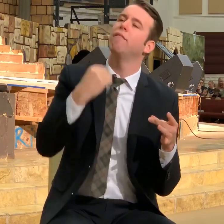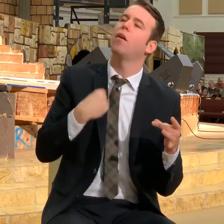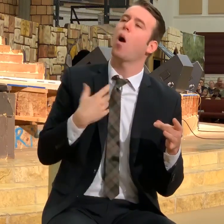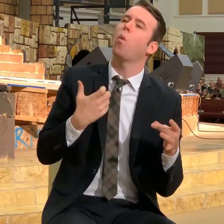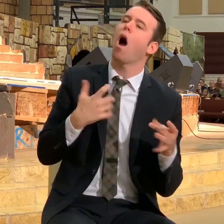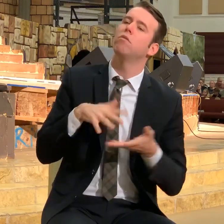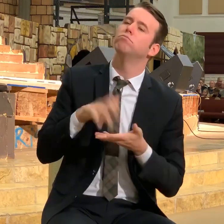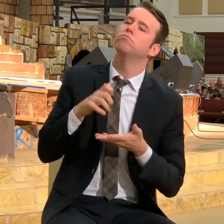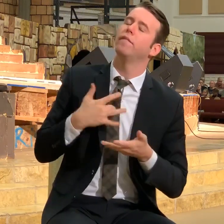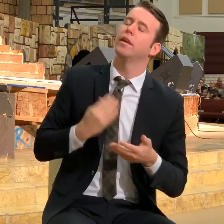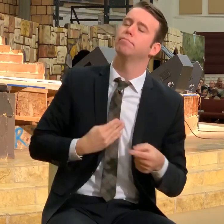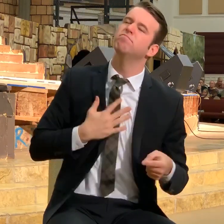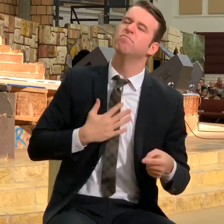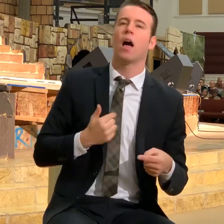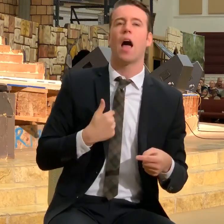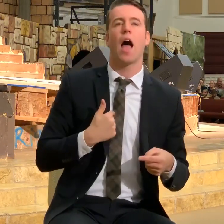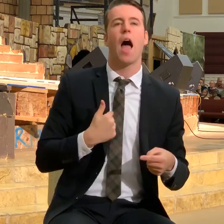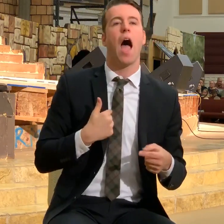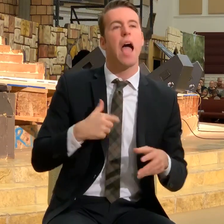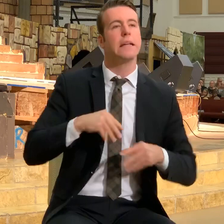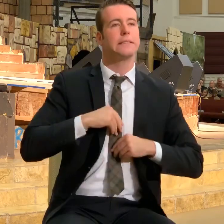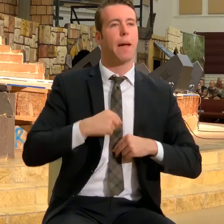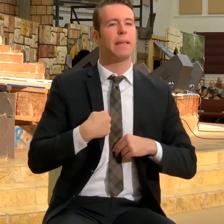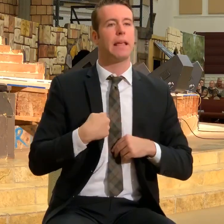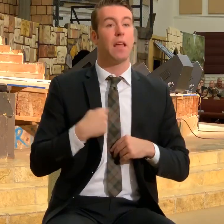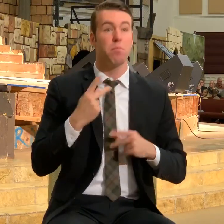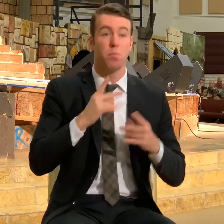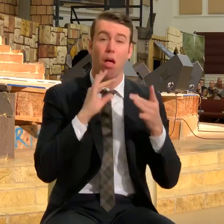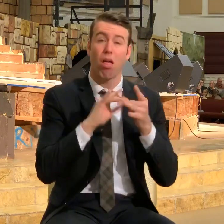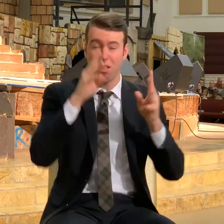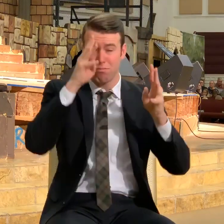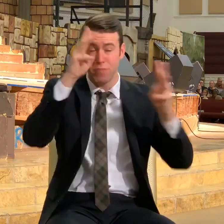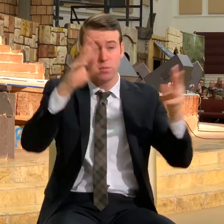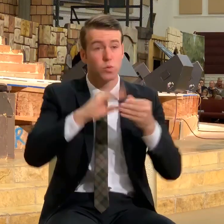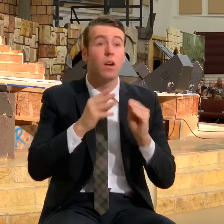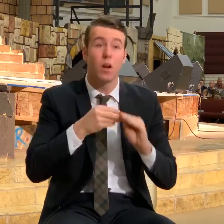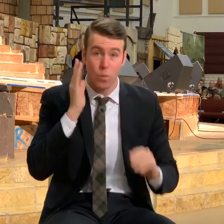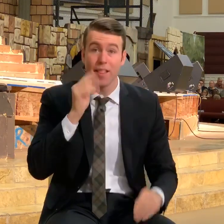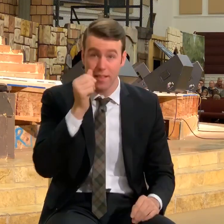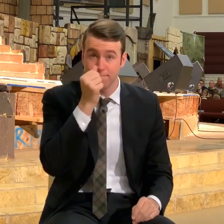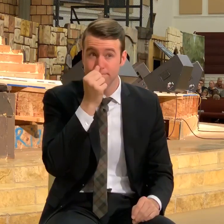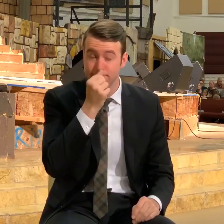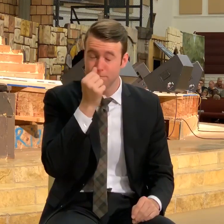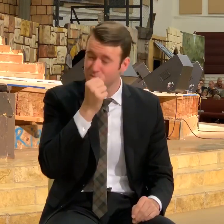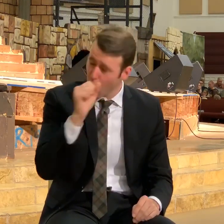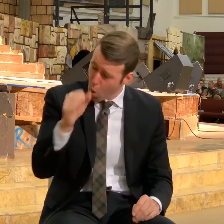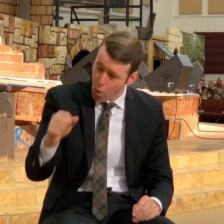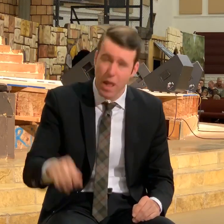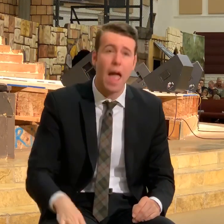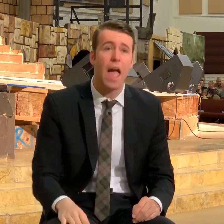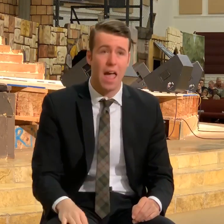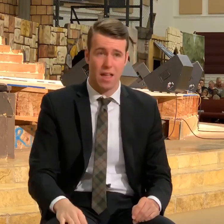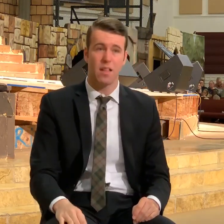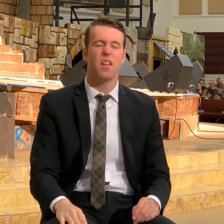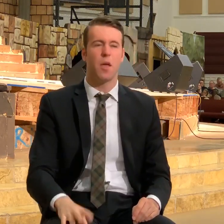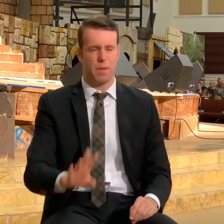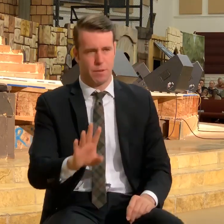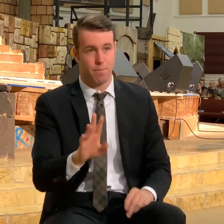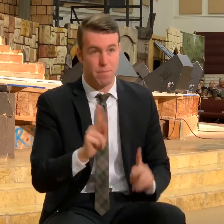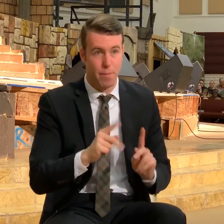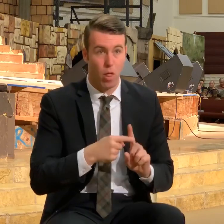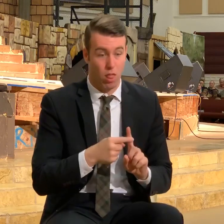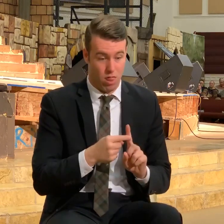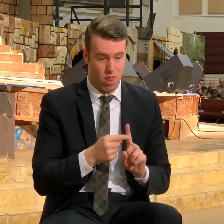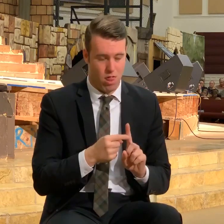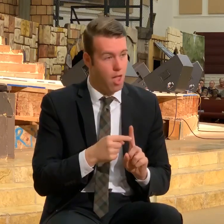They want a little feeling that of acceptance. Oh yeah. Oh, wait till I tell you what he did to